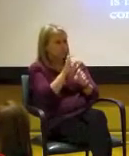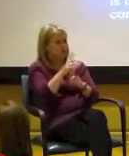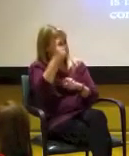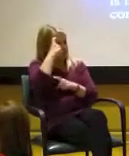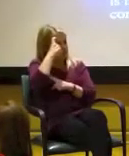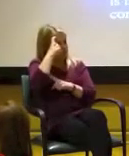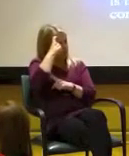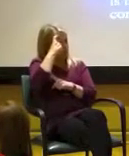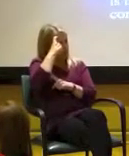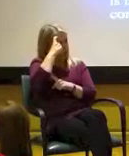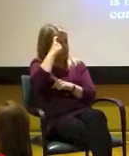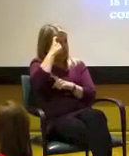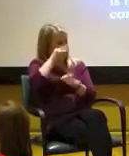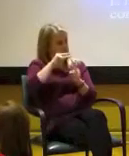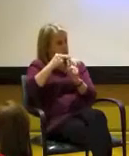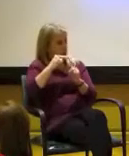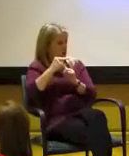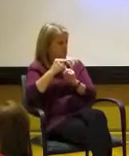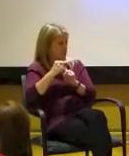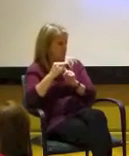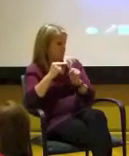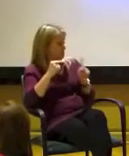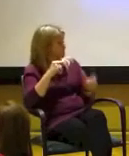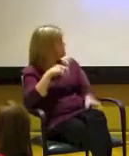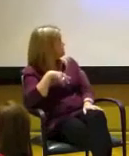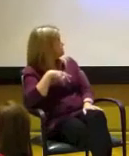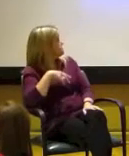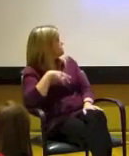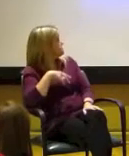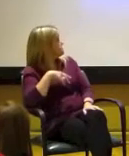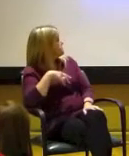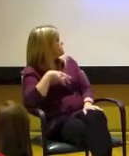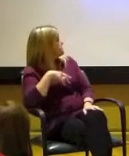neurological function.